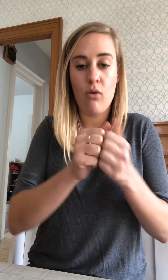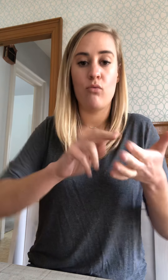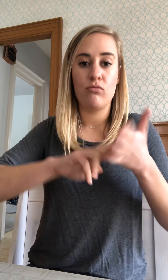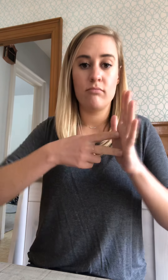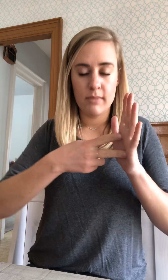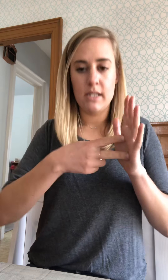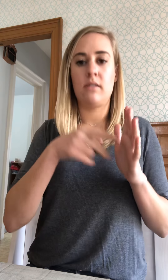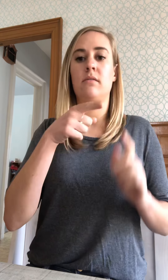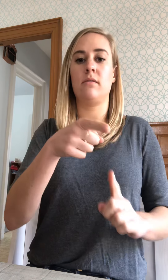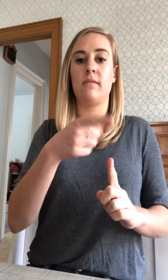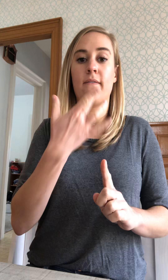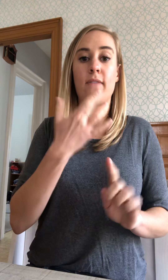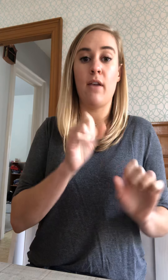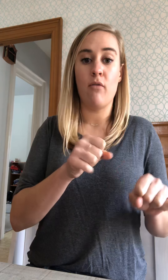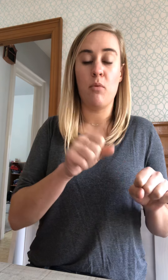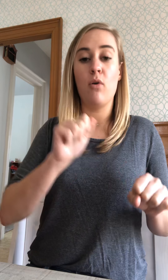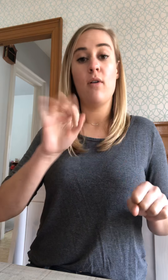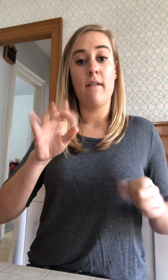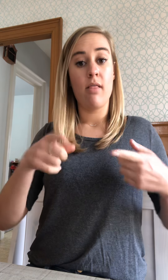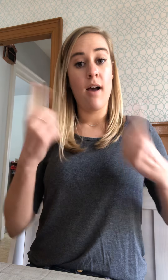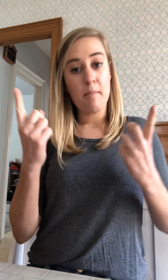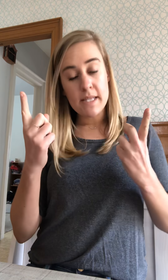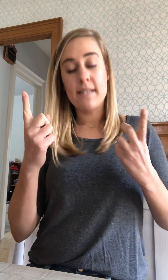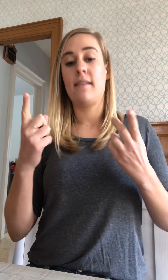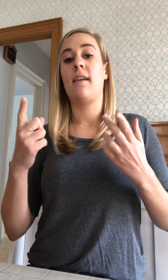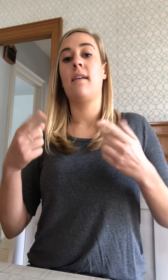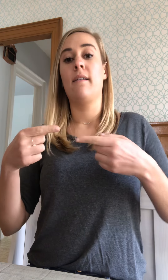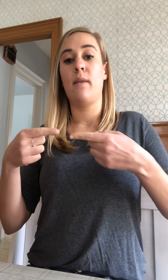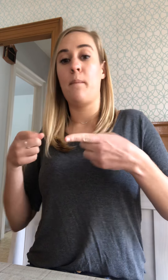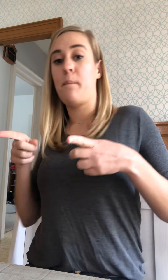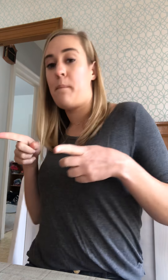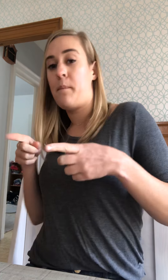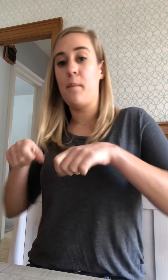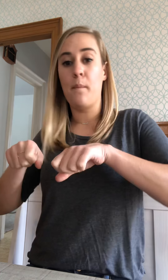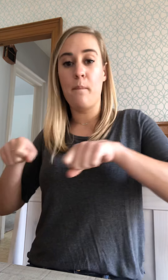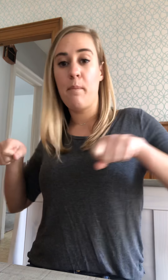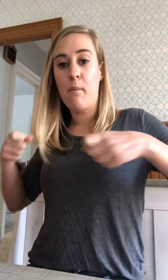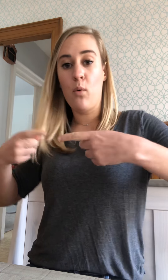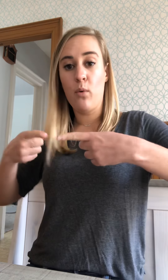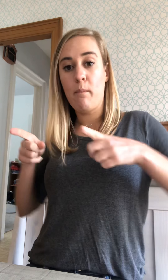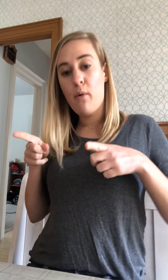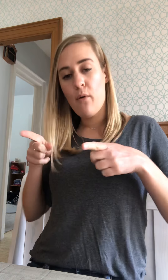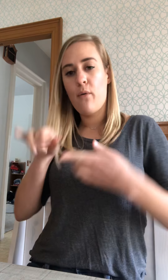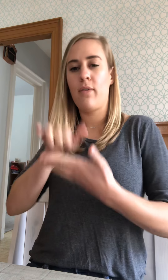or separate the fragments, that would be considered an unfavorable fracture.